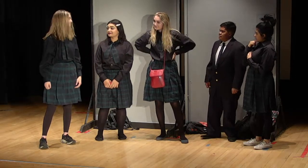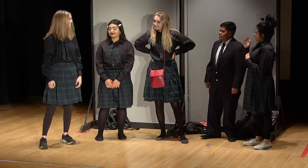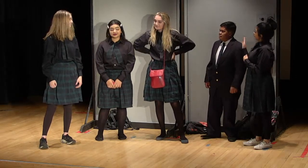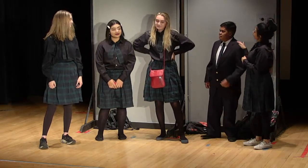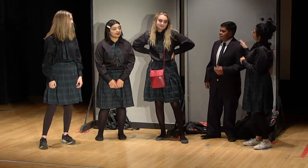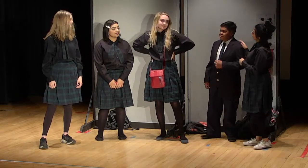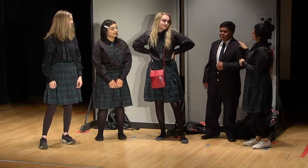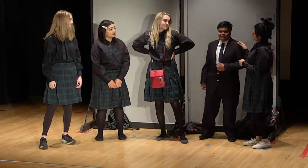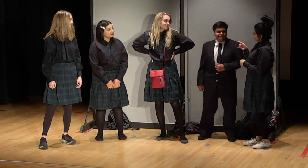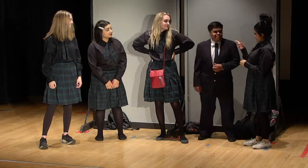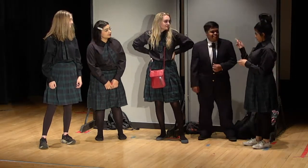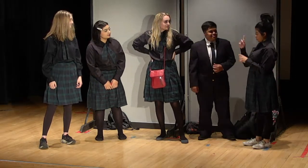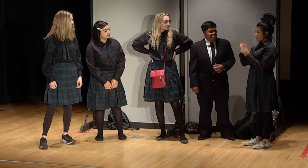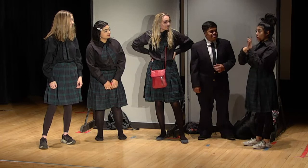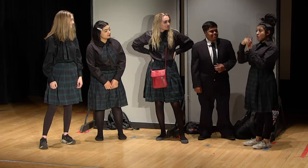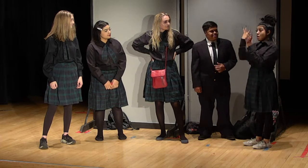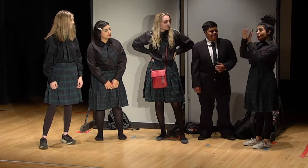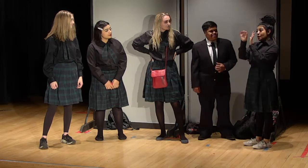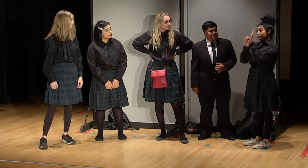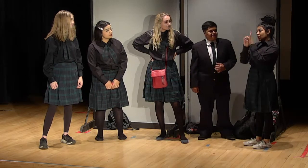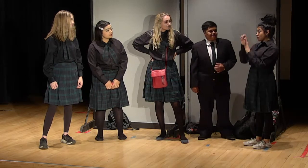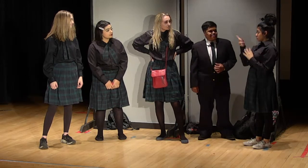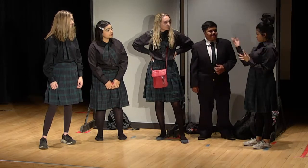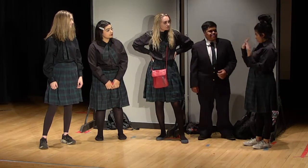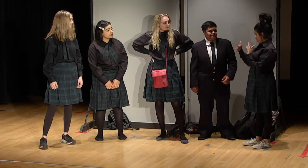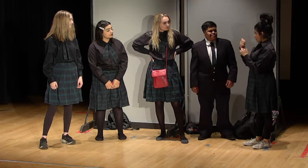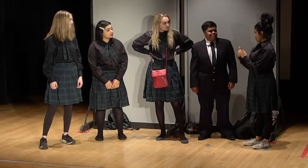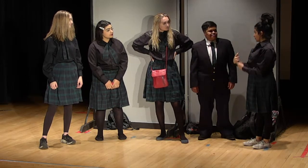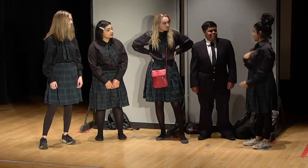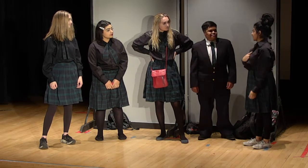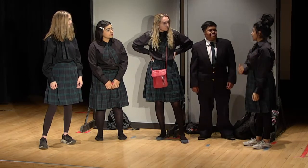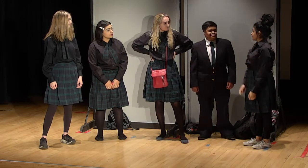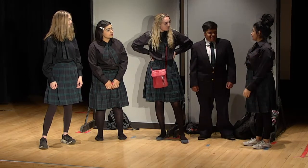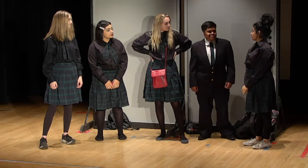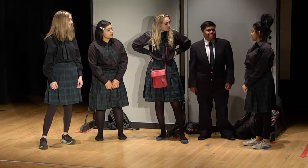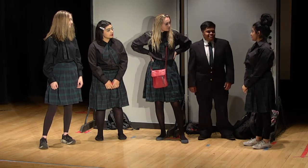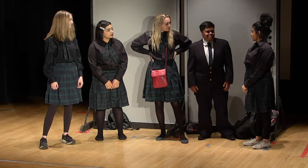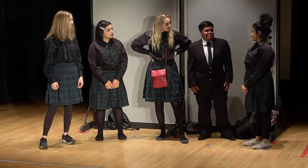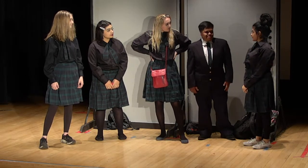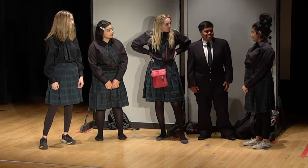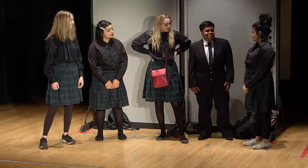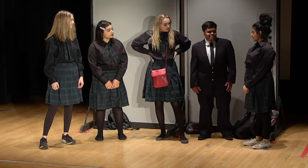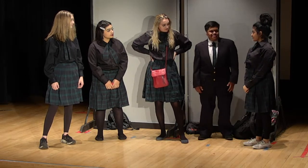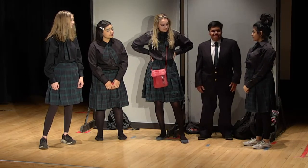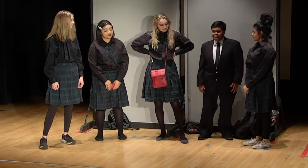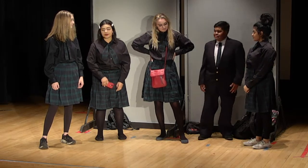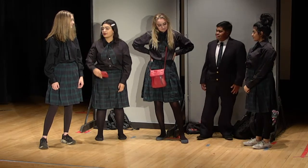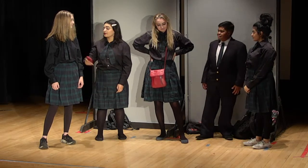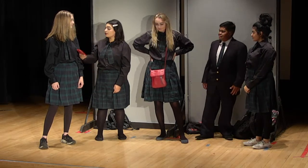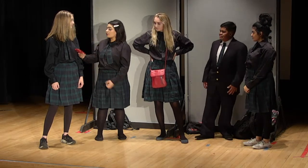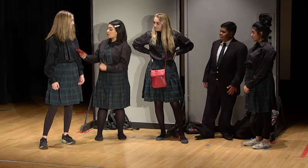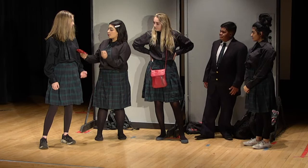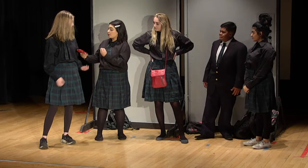Yes, Claire. I am ready. Melanie. Once we're out of the elevator, you don't need to hide. We can always hang out.